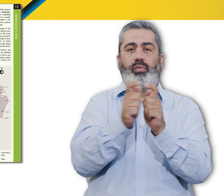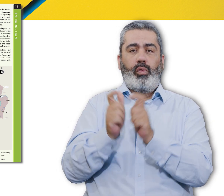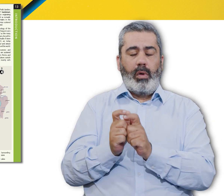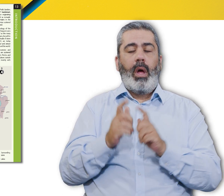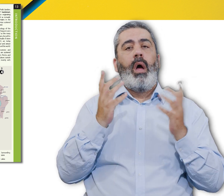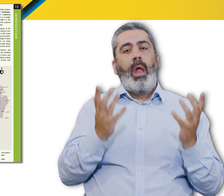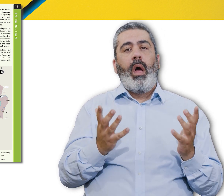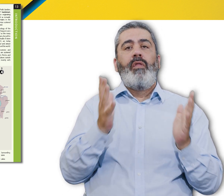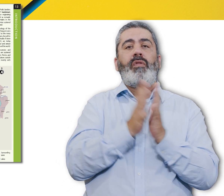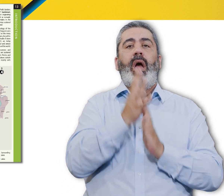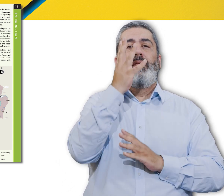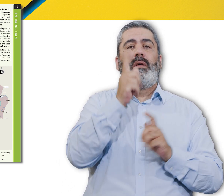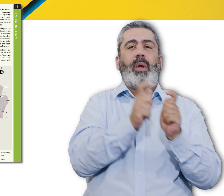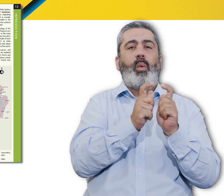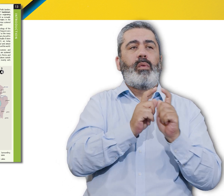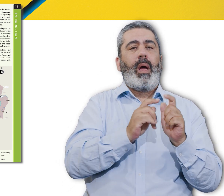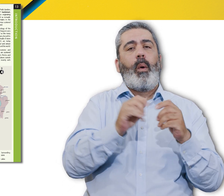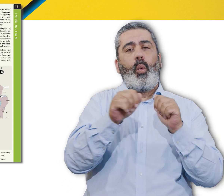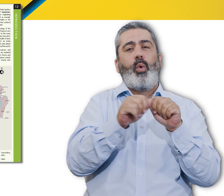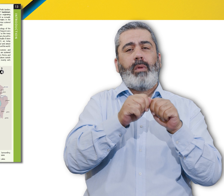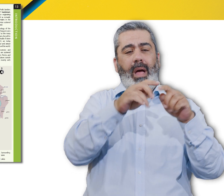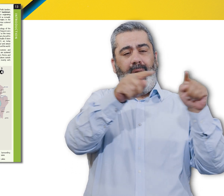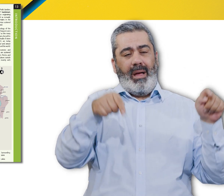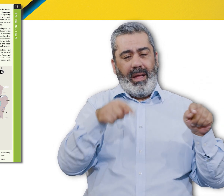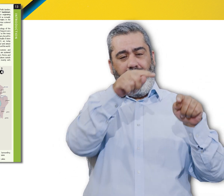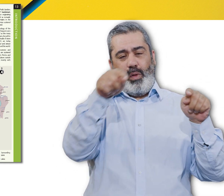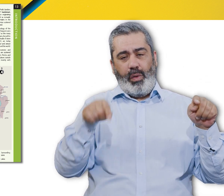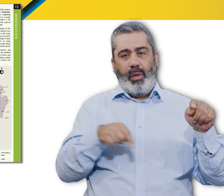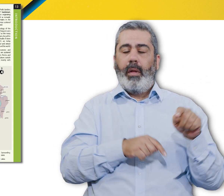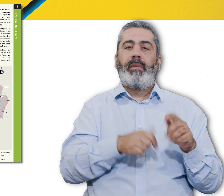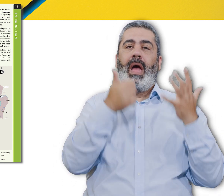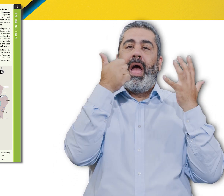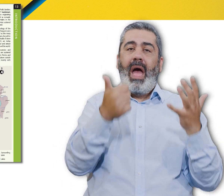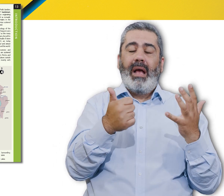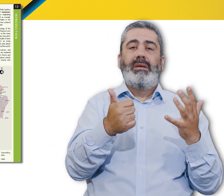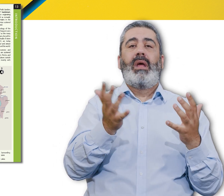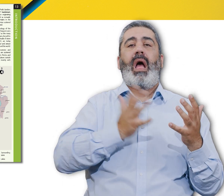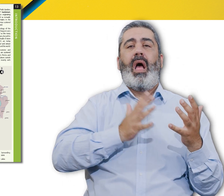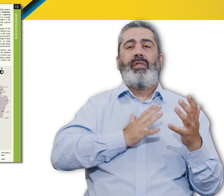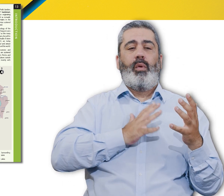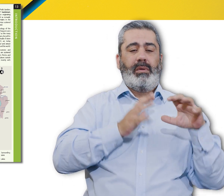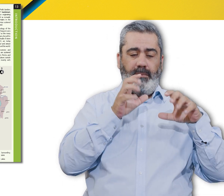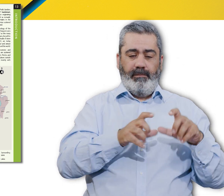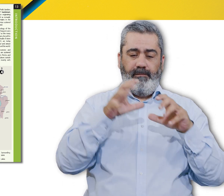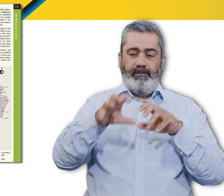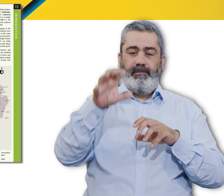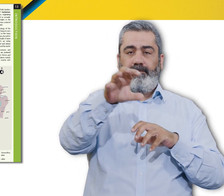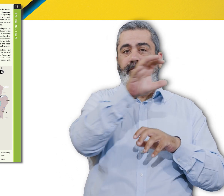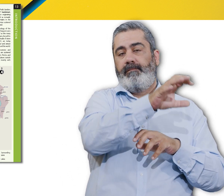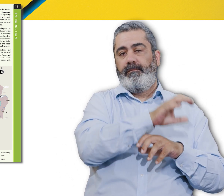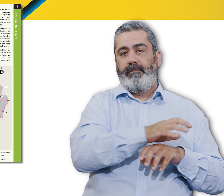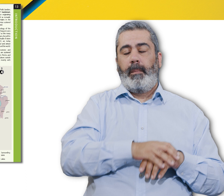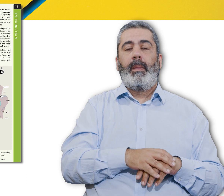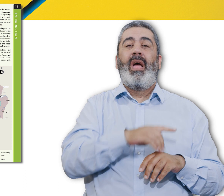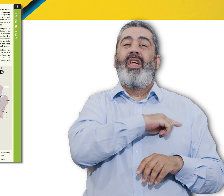National Park area includes 68 settlements, while another 14 settlements are located on its borders. These can